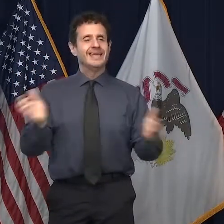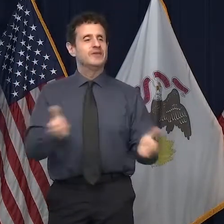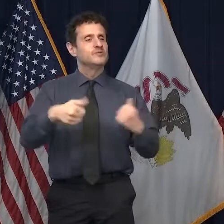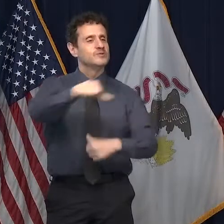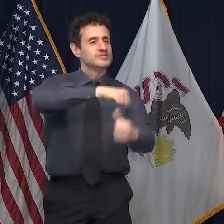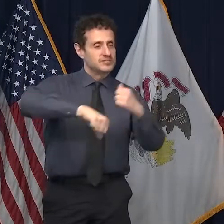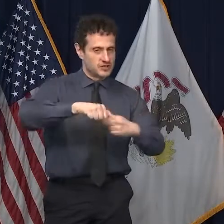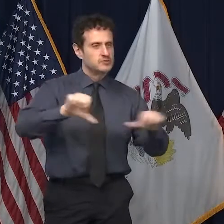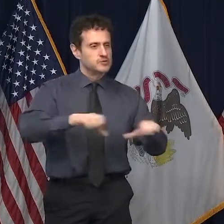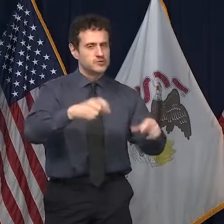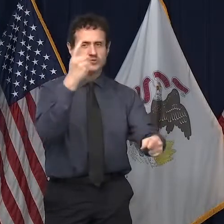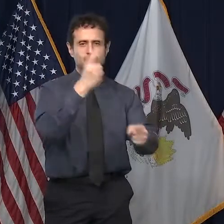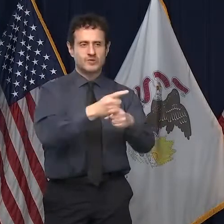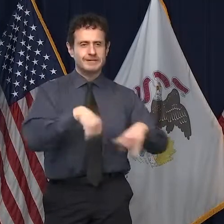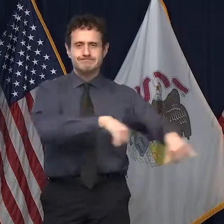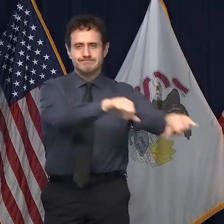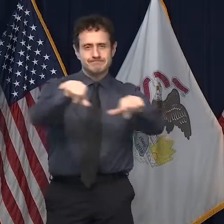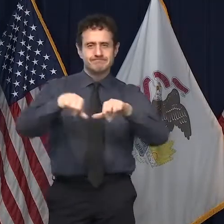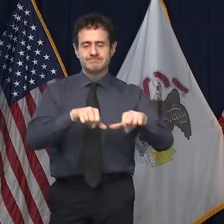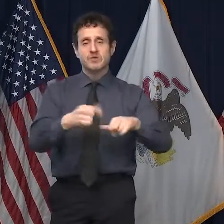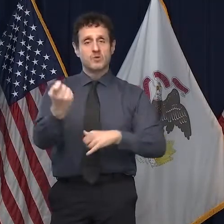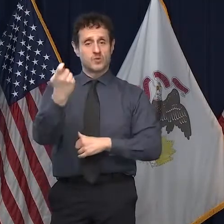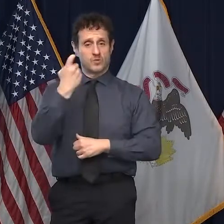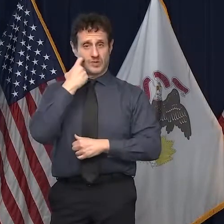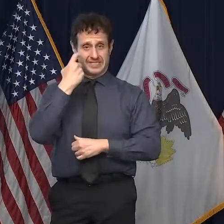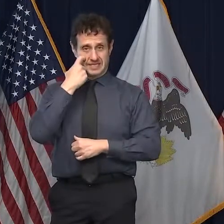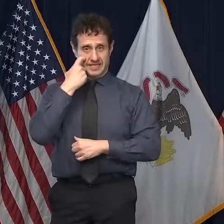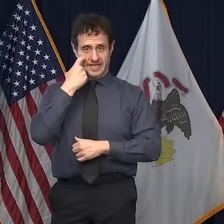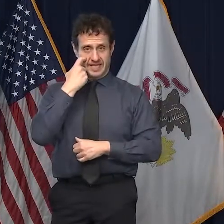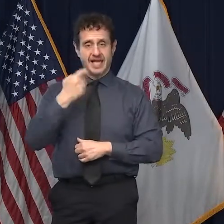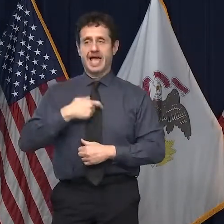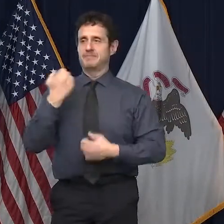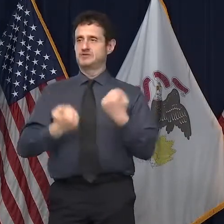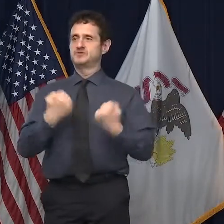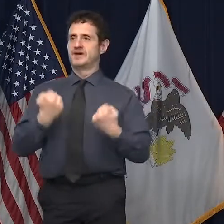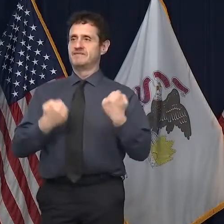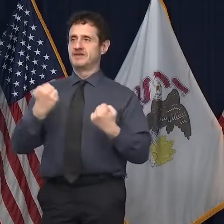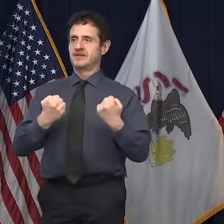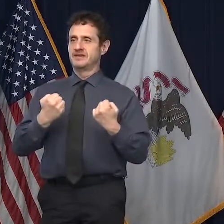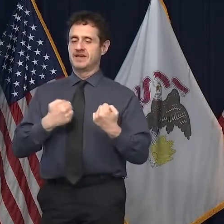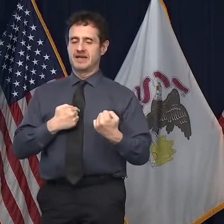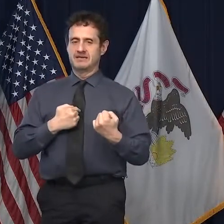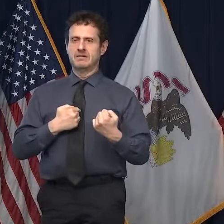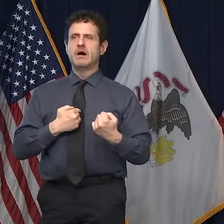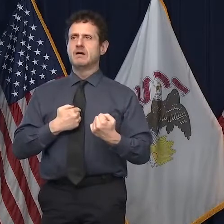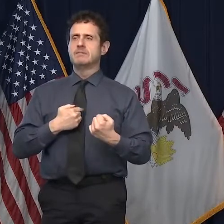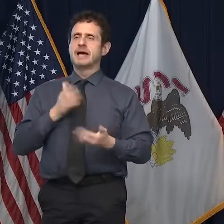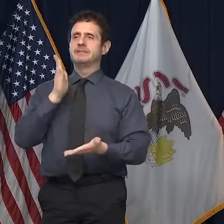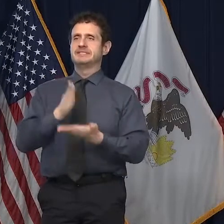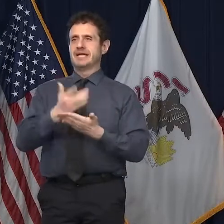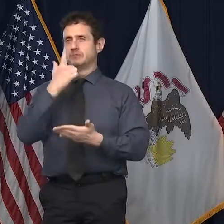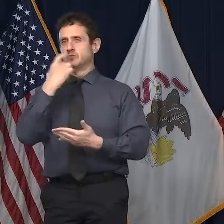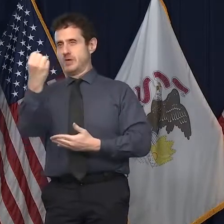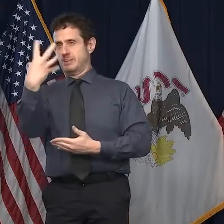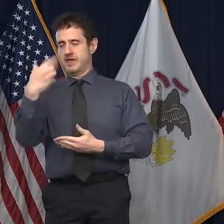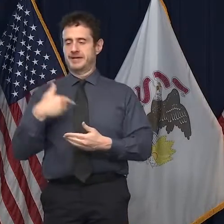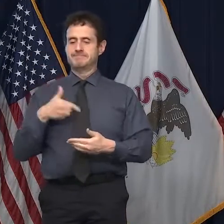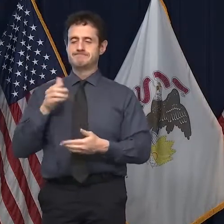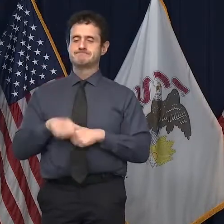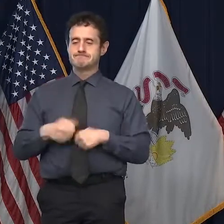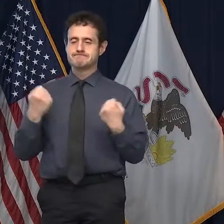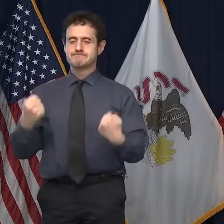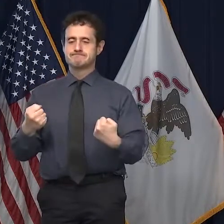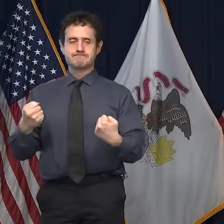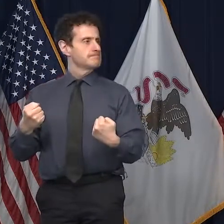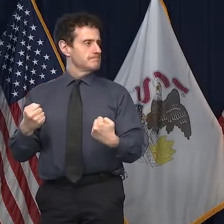right thing. Recently, I started rolling down my window at red lights, and I talk